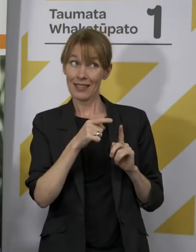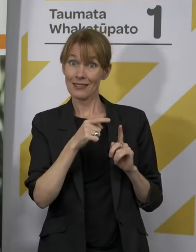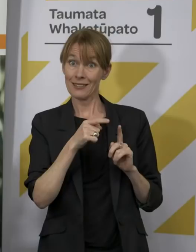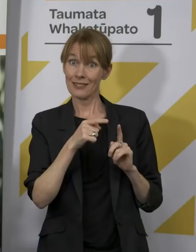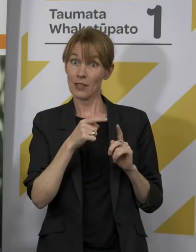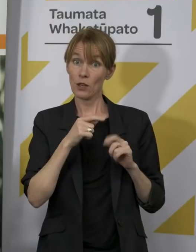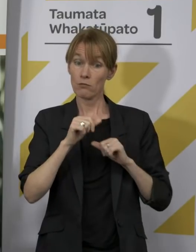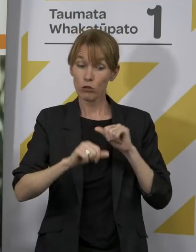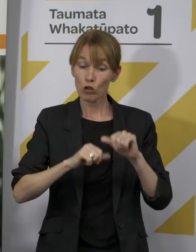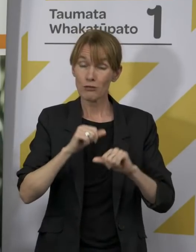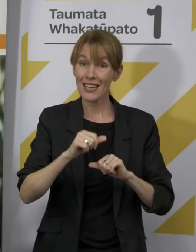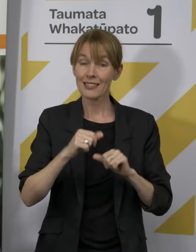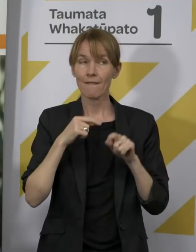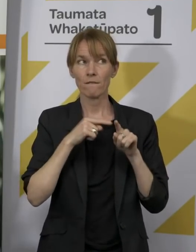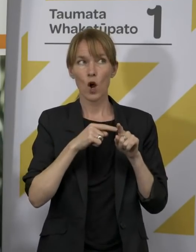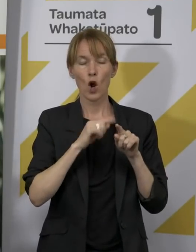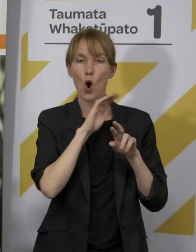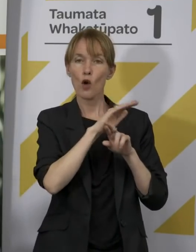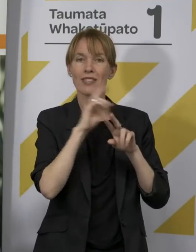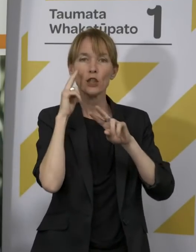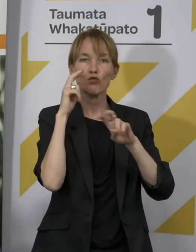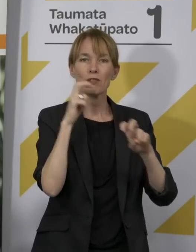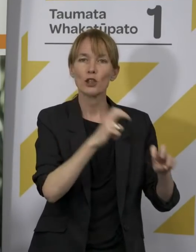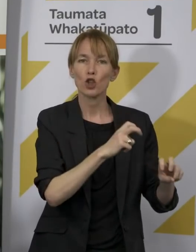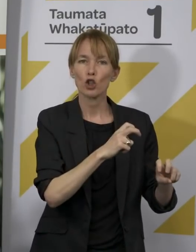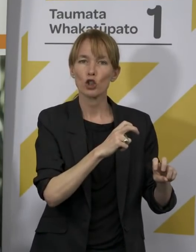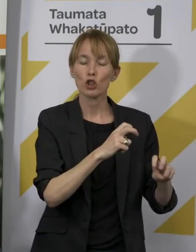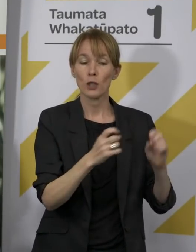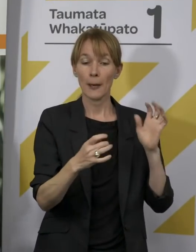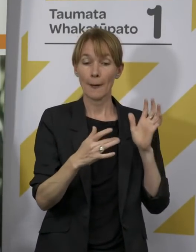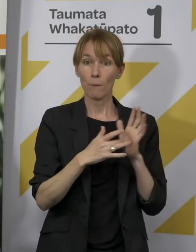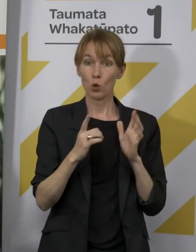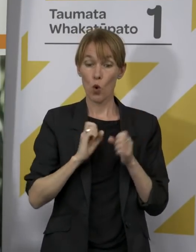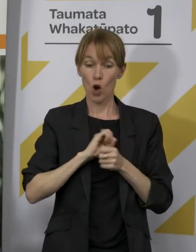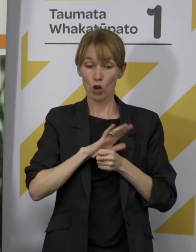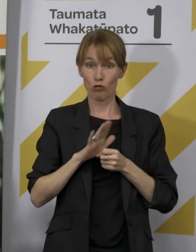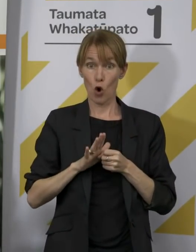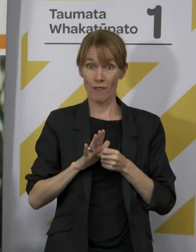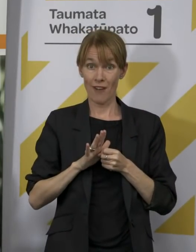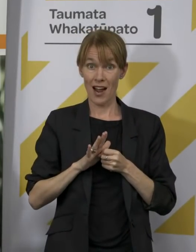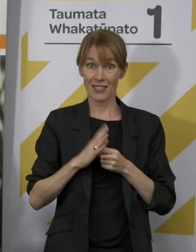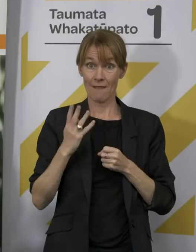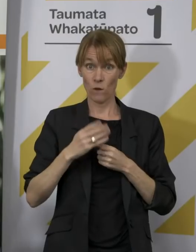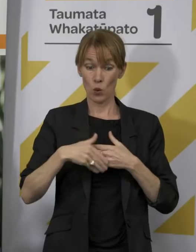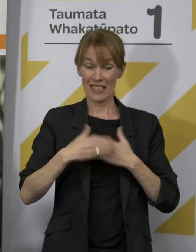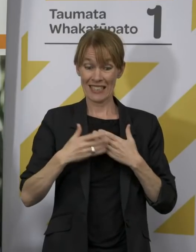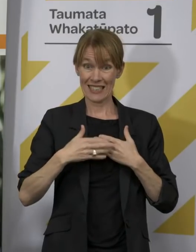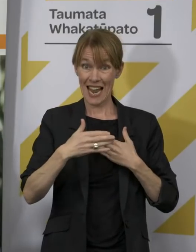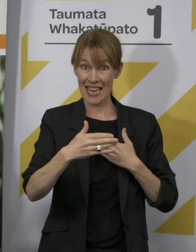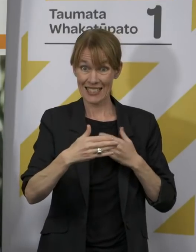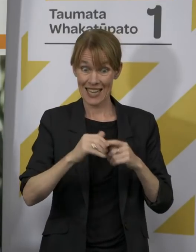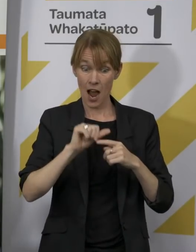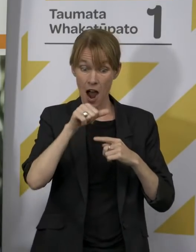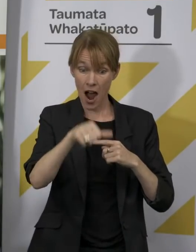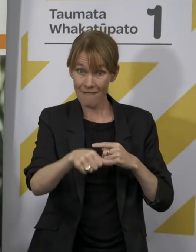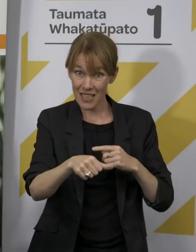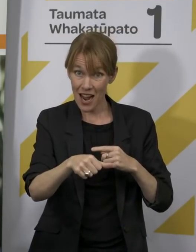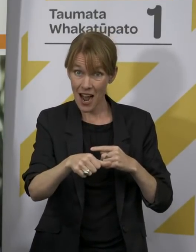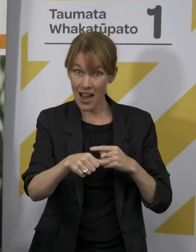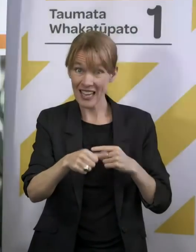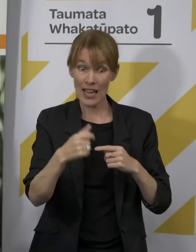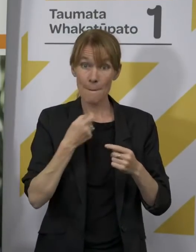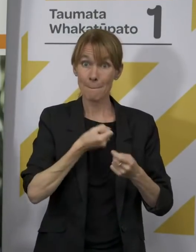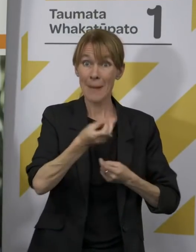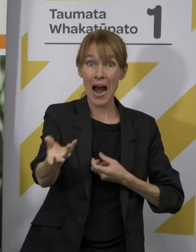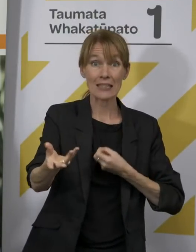that 14-day period, and that once people have completed the 14 days, they pose a very low risk to the community. Even if they might still have